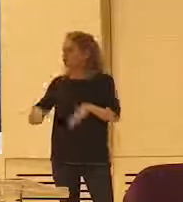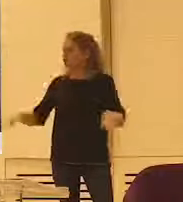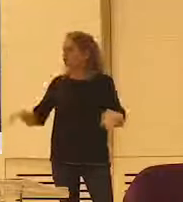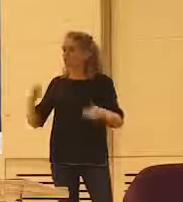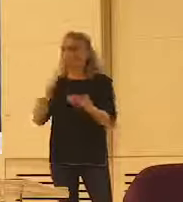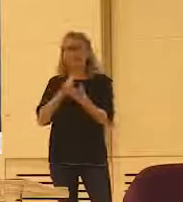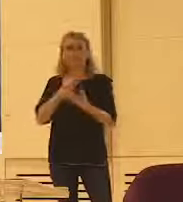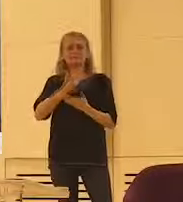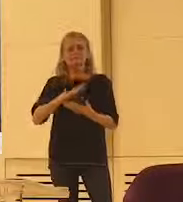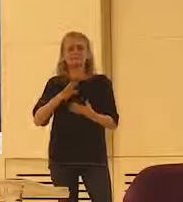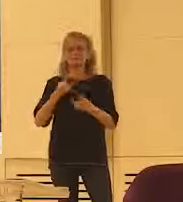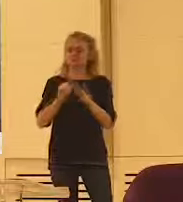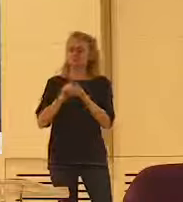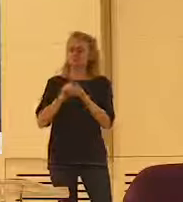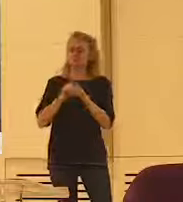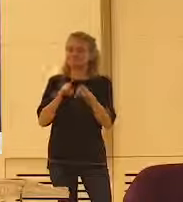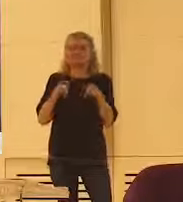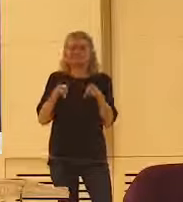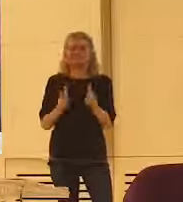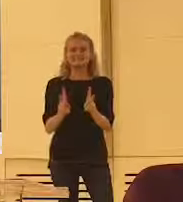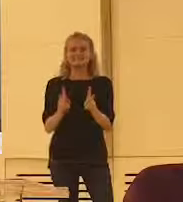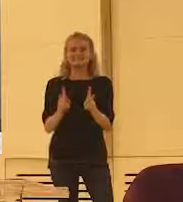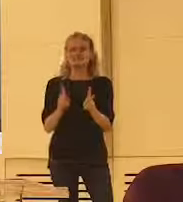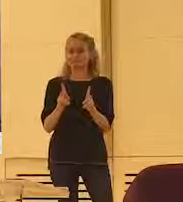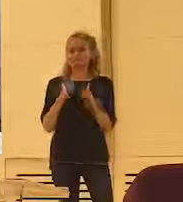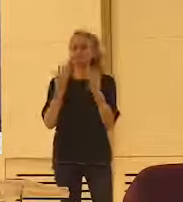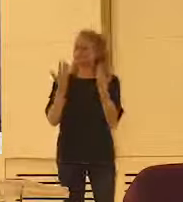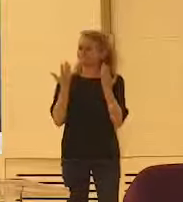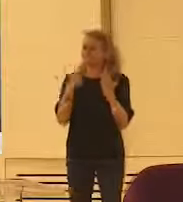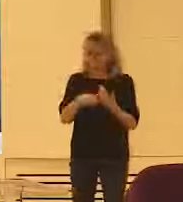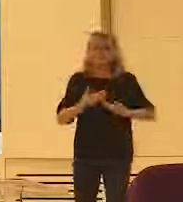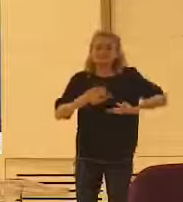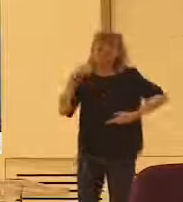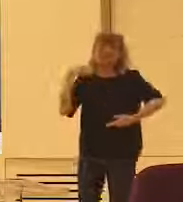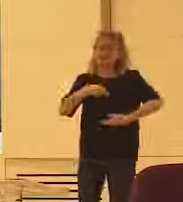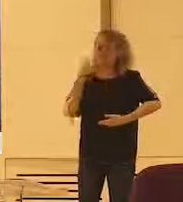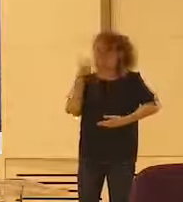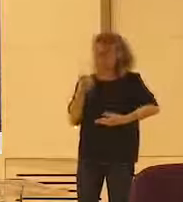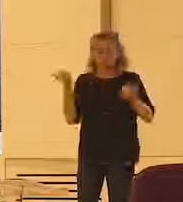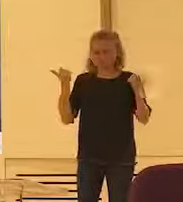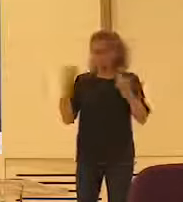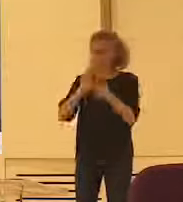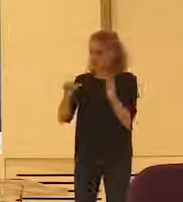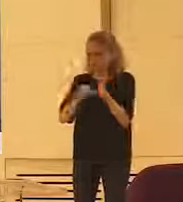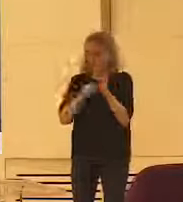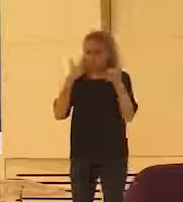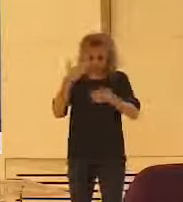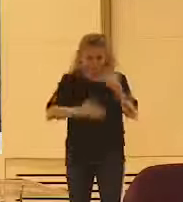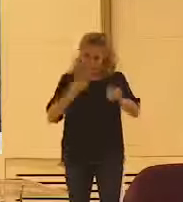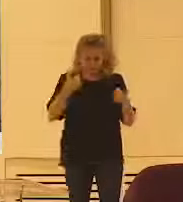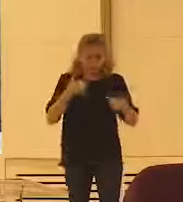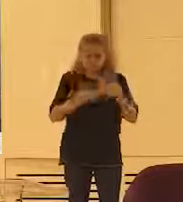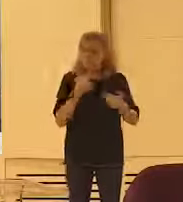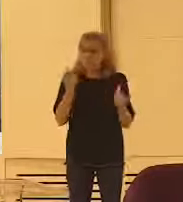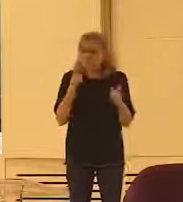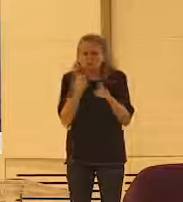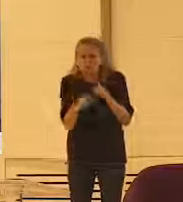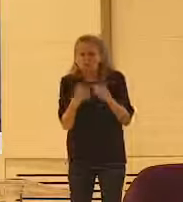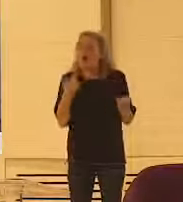Parents of deaf children need a system. So once the baby is identified, that shouldn't be a problem. And